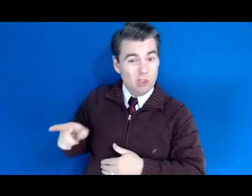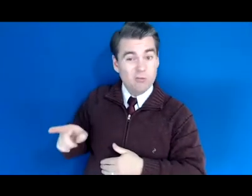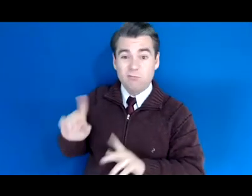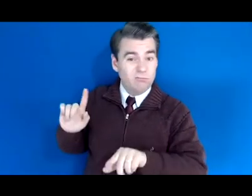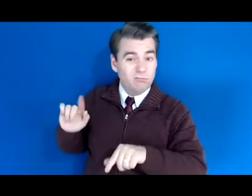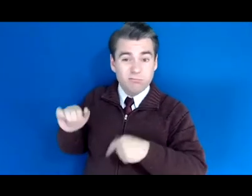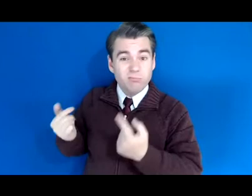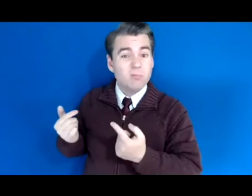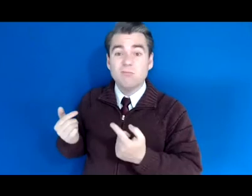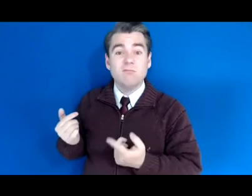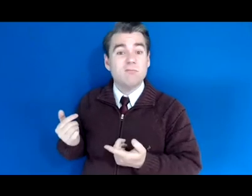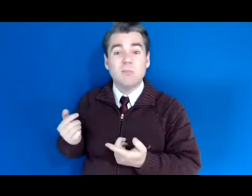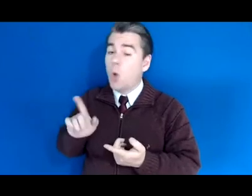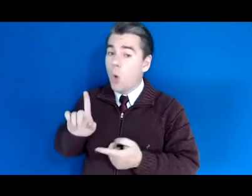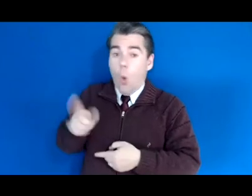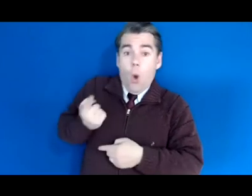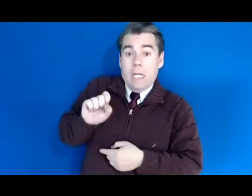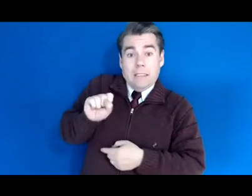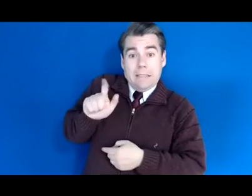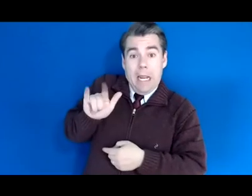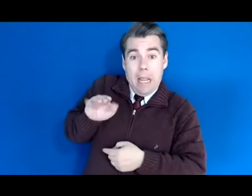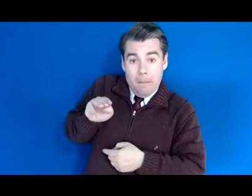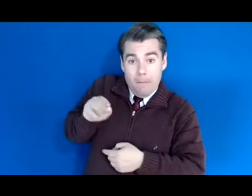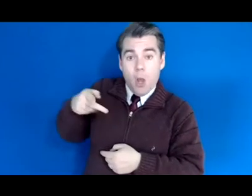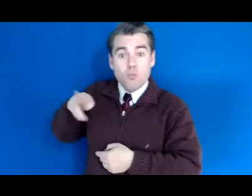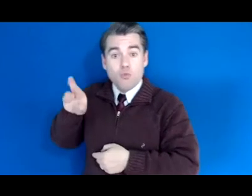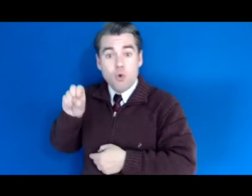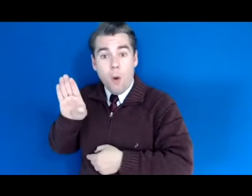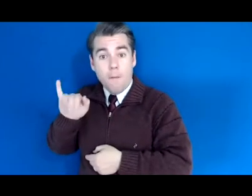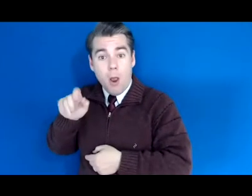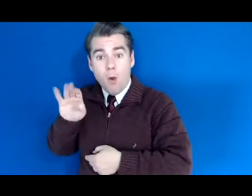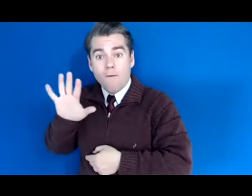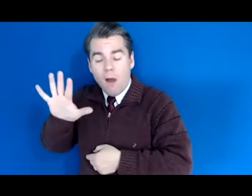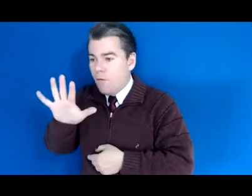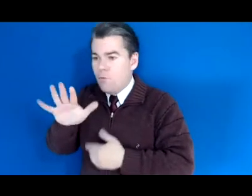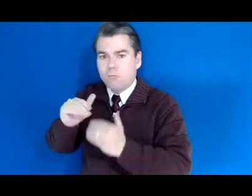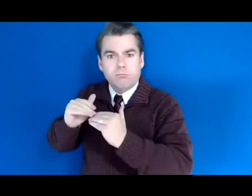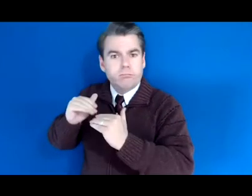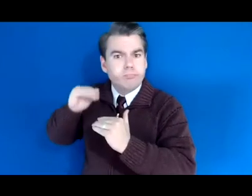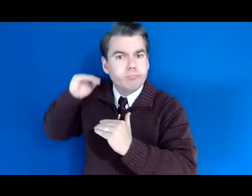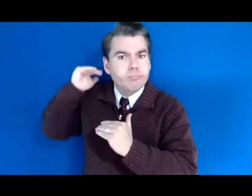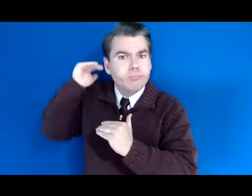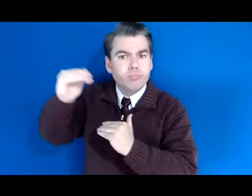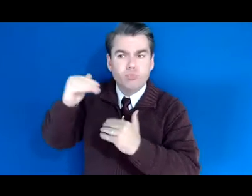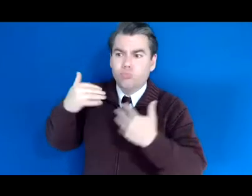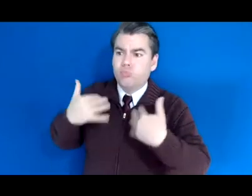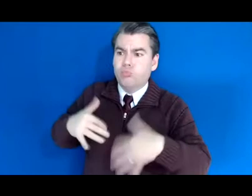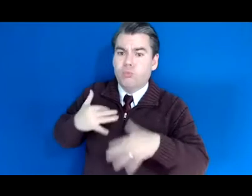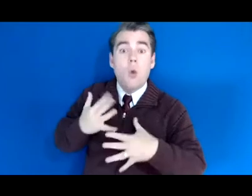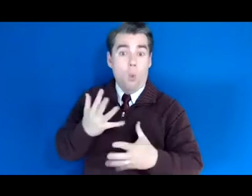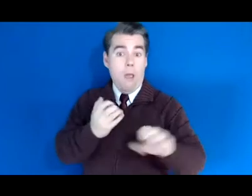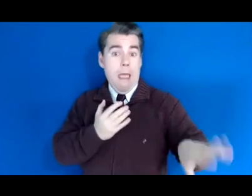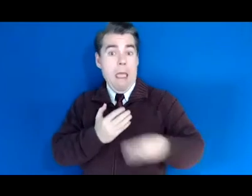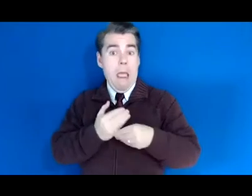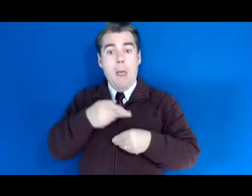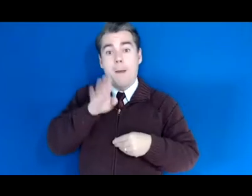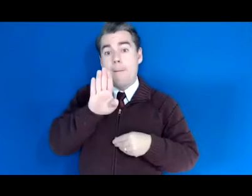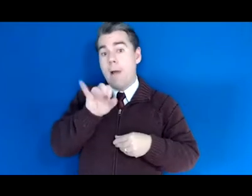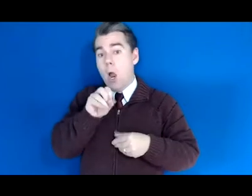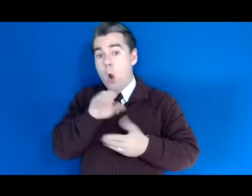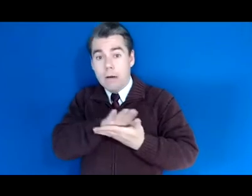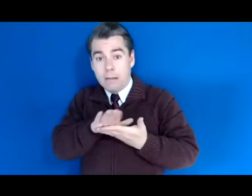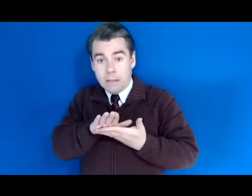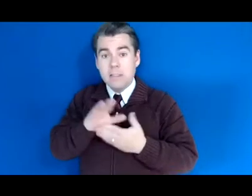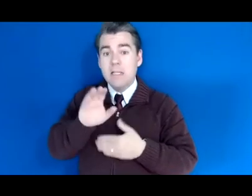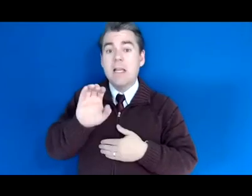just Slim and ProBio 5. So far, we still want to add in BioCleanse and X Factor. But